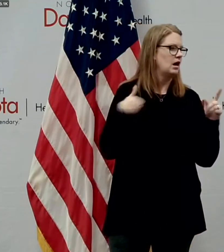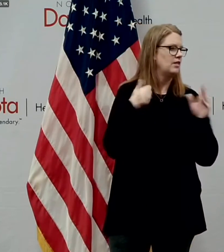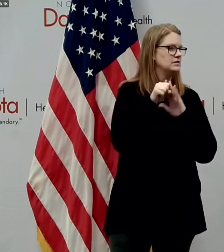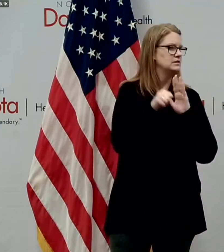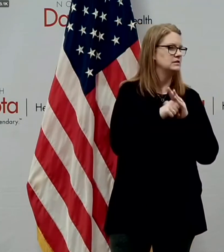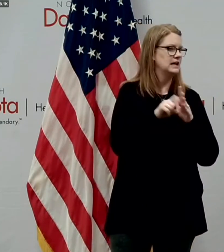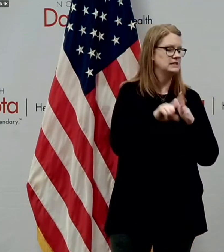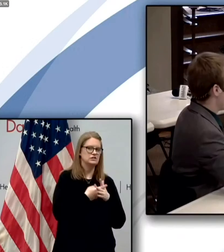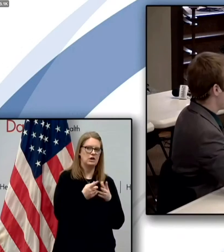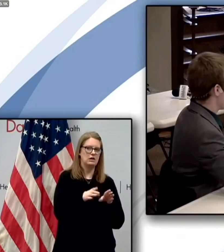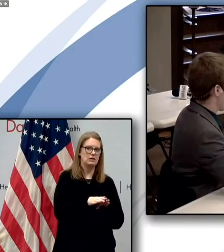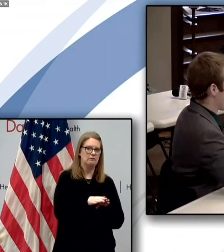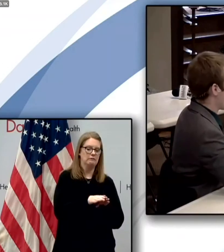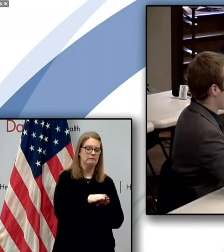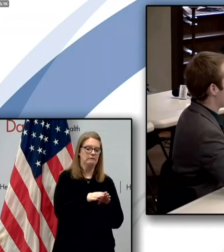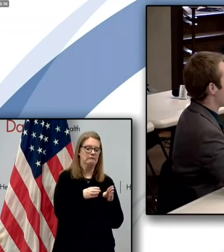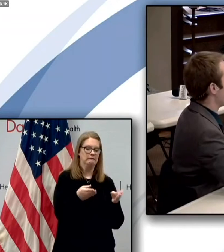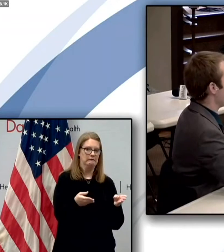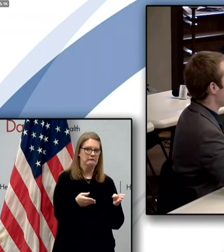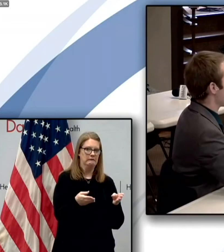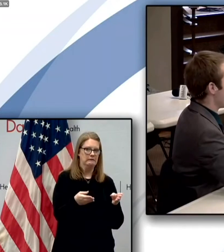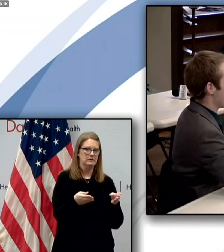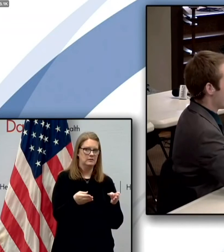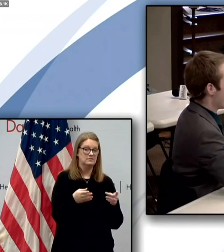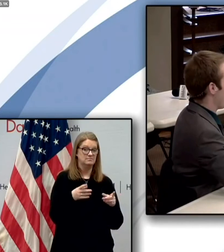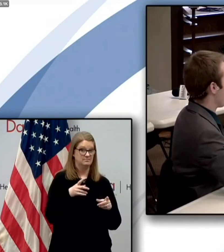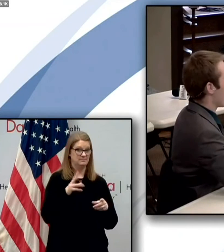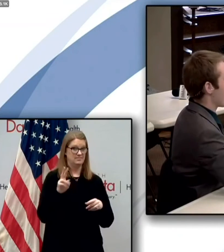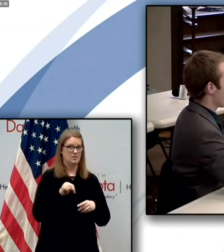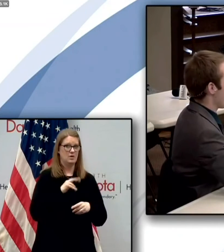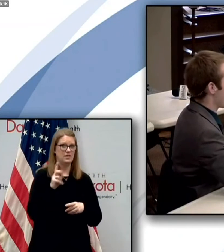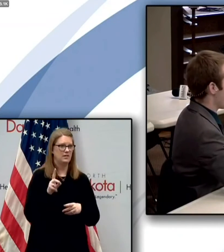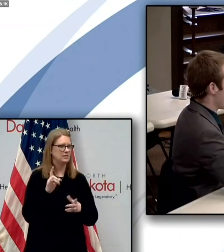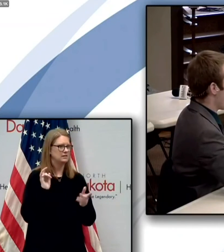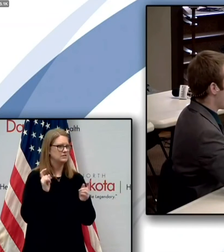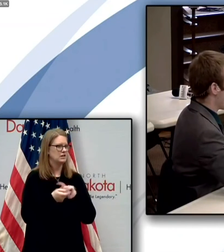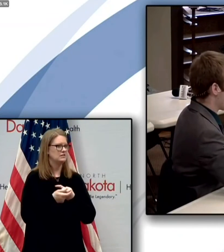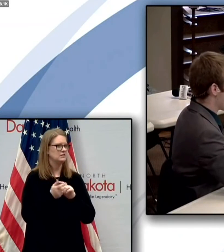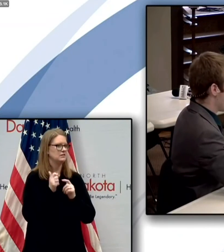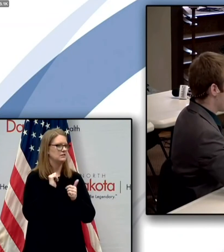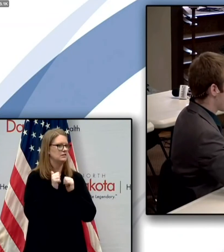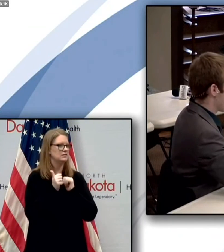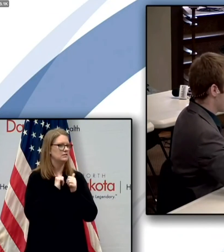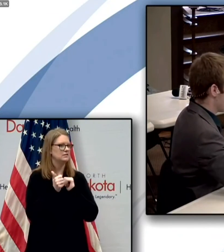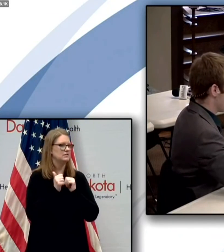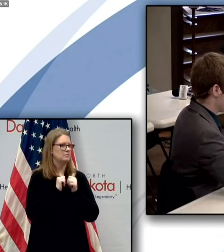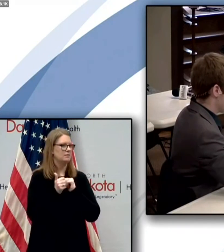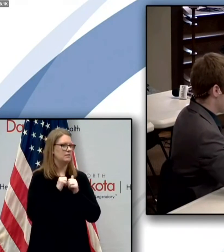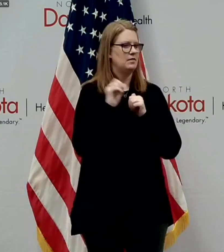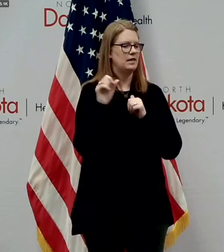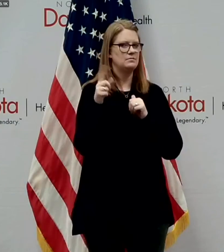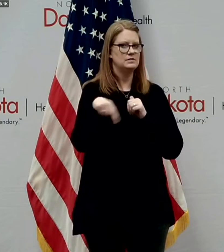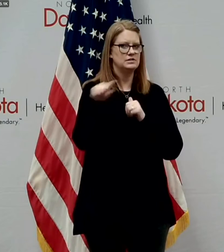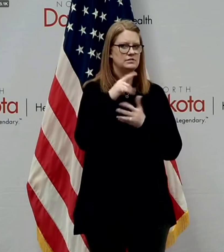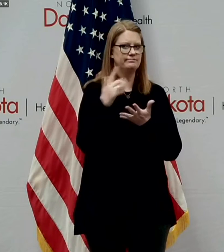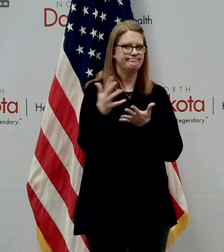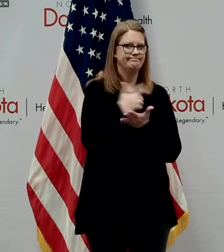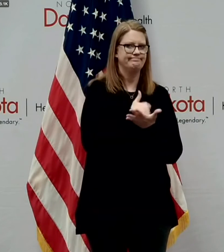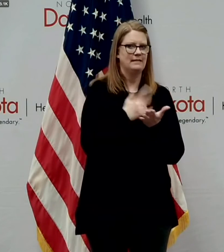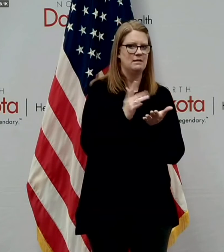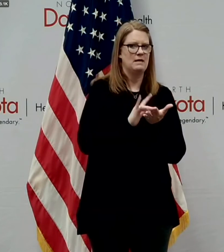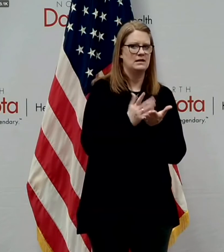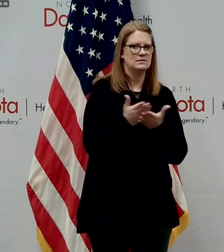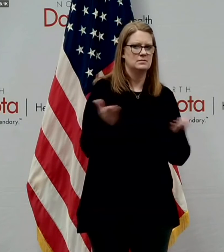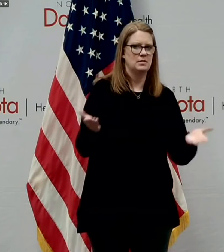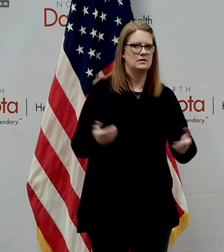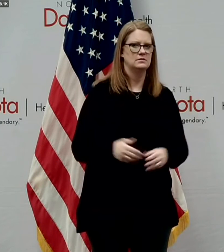back up, does that change North Dakota's ability to compete with other states to acquire medical supplies? I